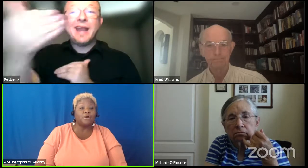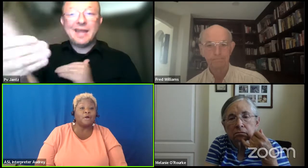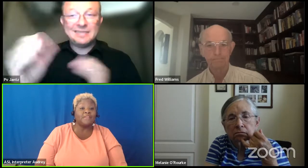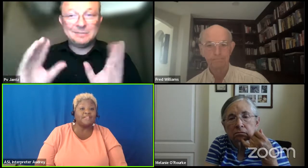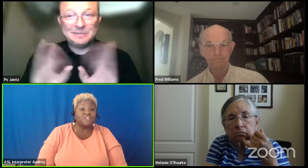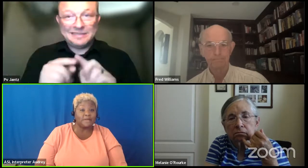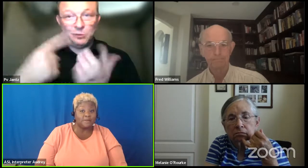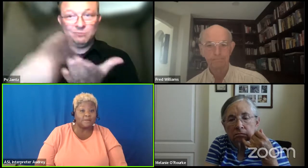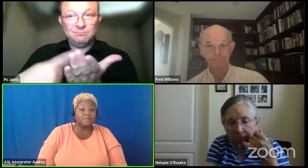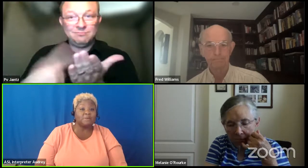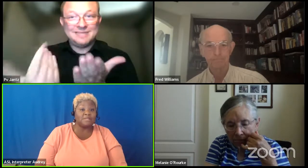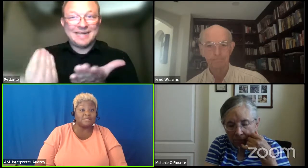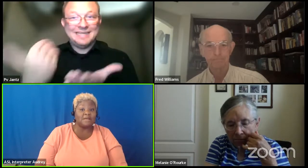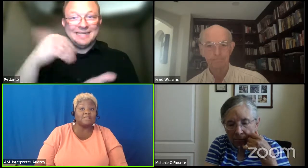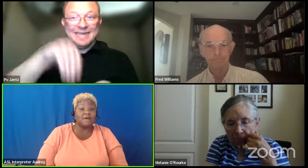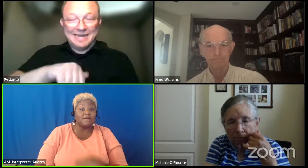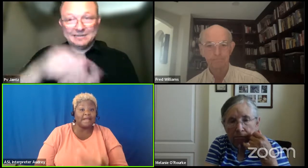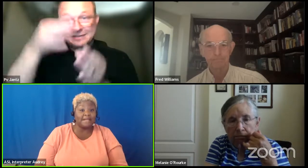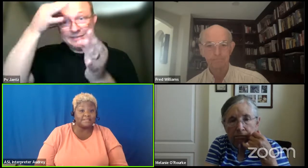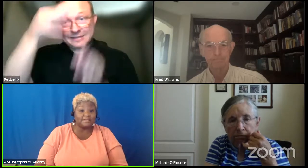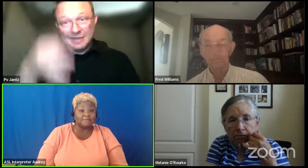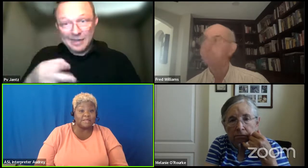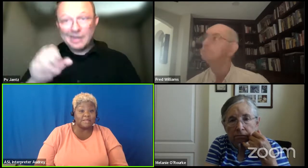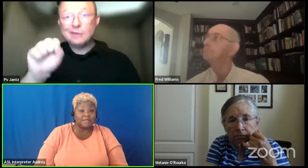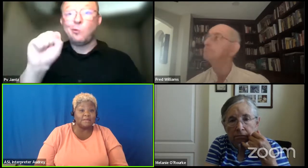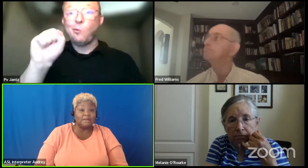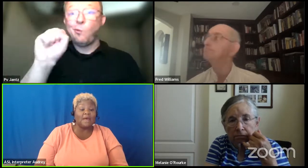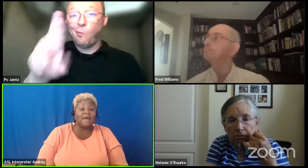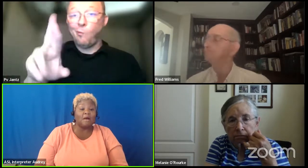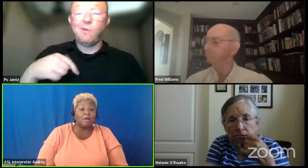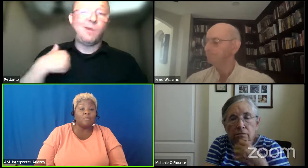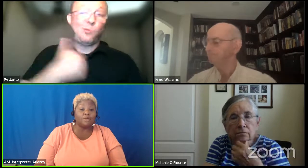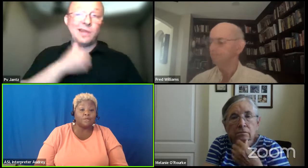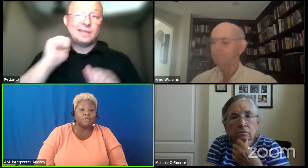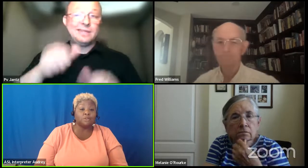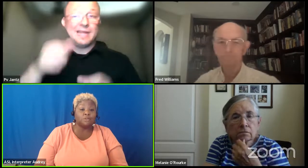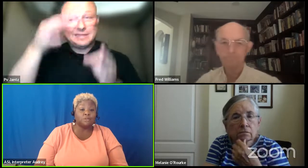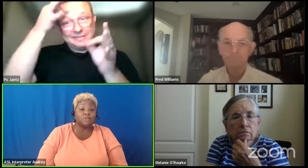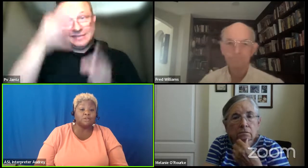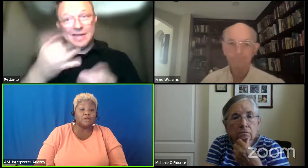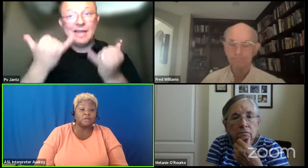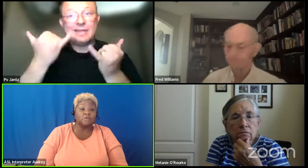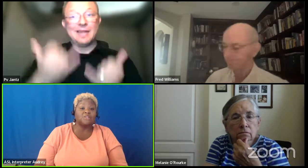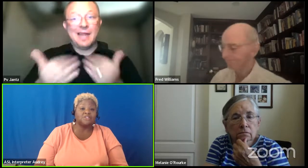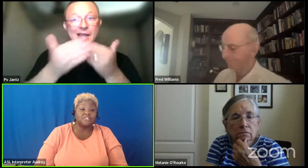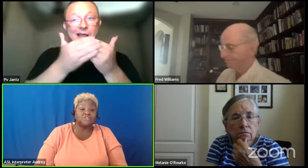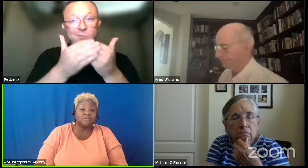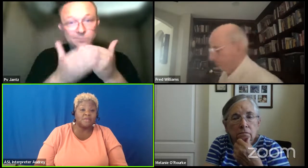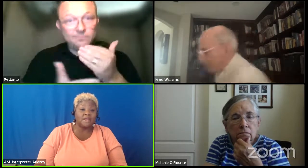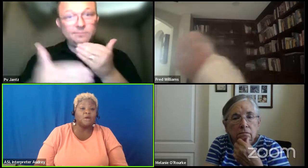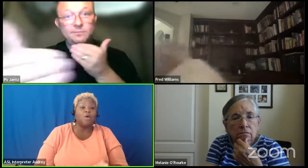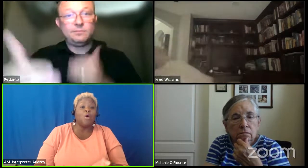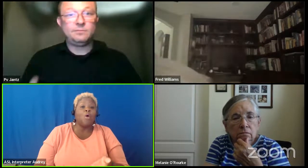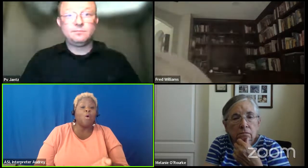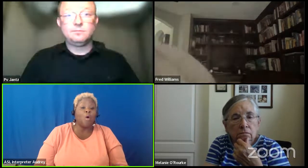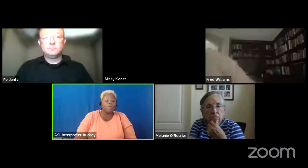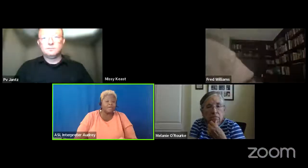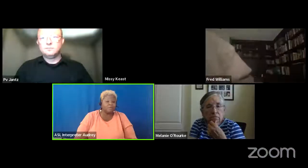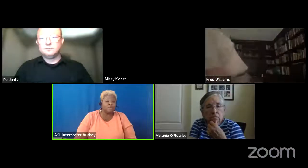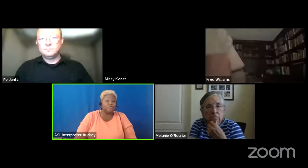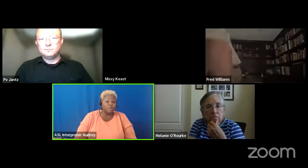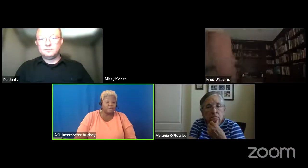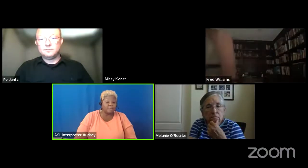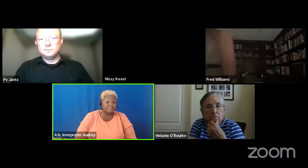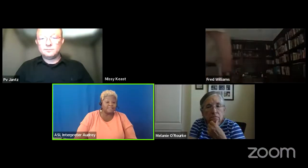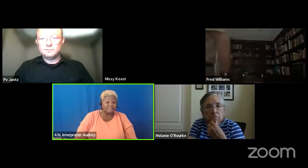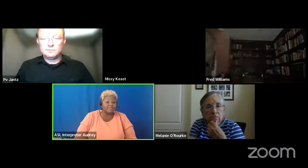put it on the agenda to be discussed at our next meeting and come with a conclusive decision then, or we can